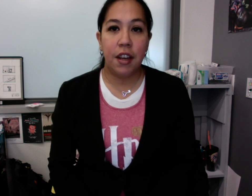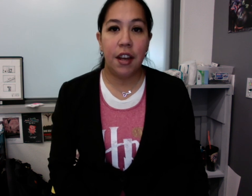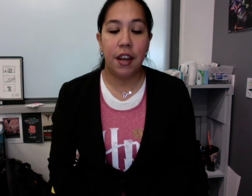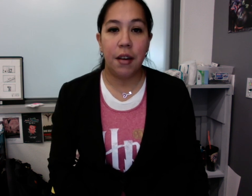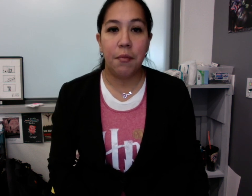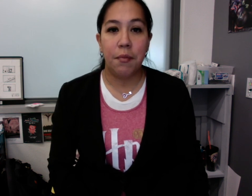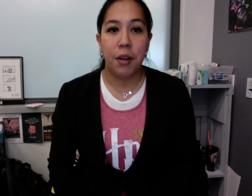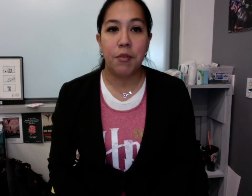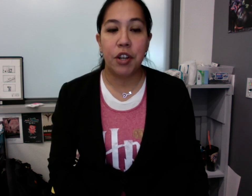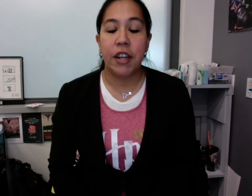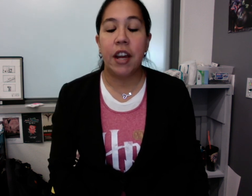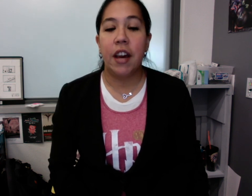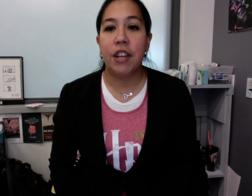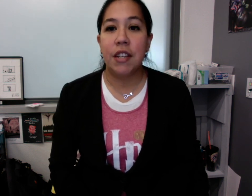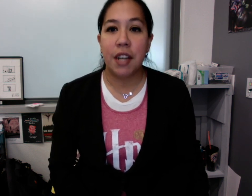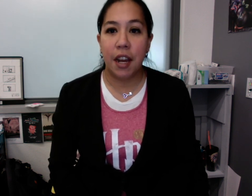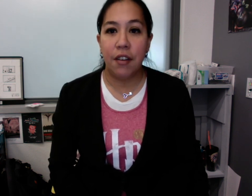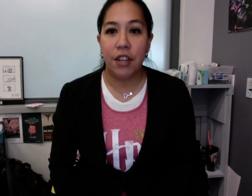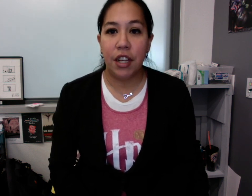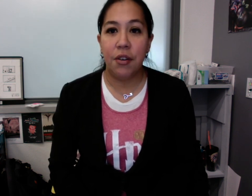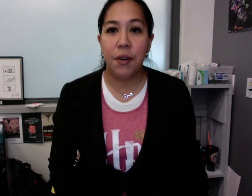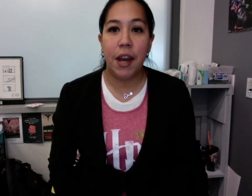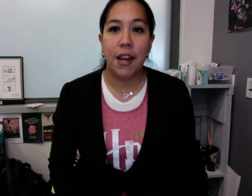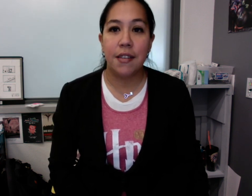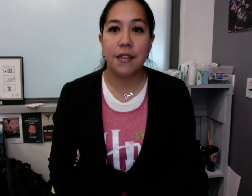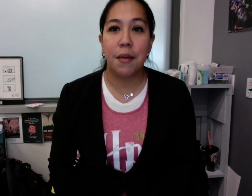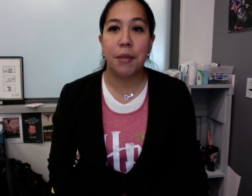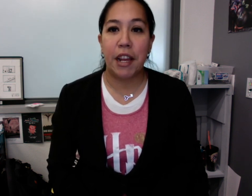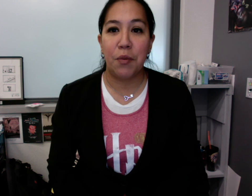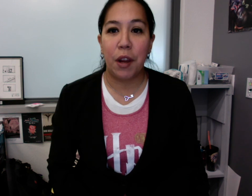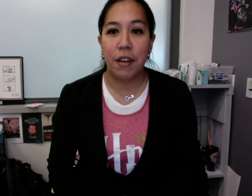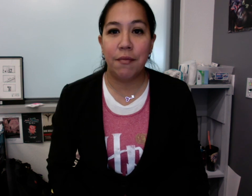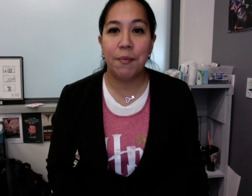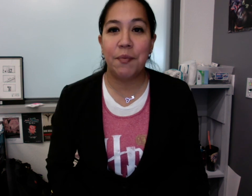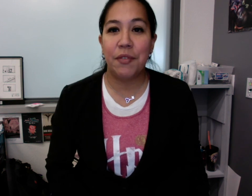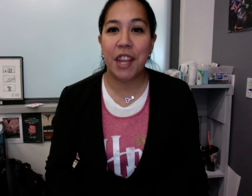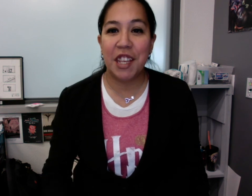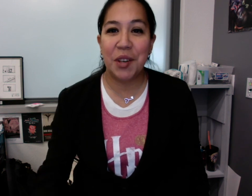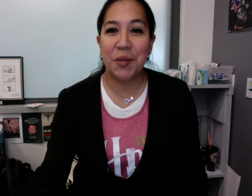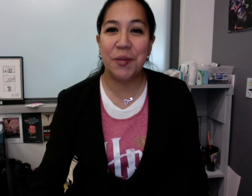I'm trying to have the entire video as black and white. Thank you.